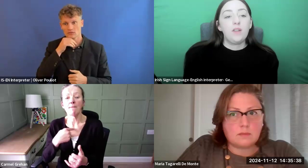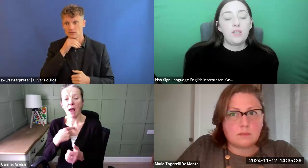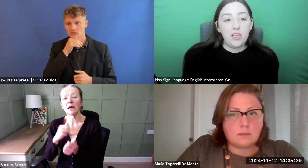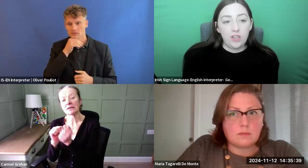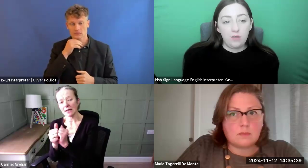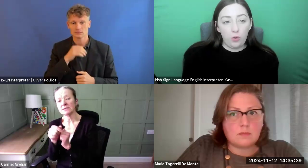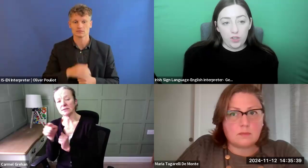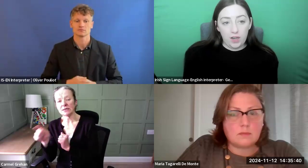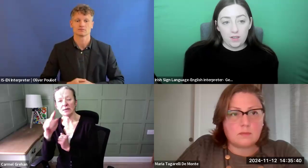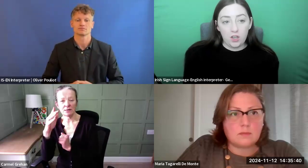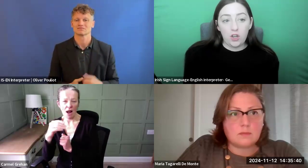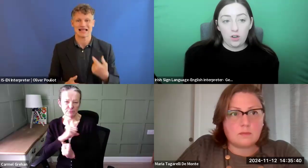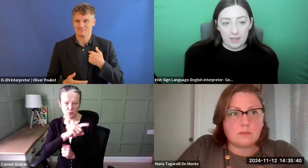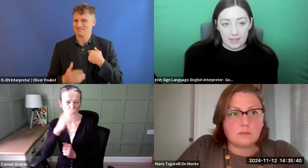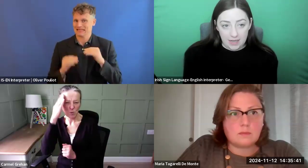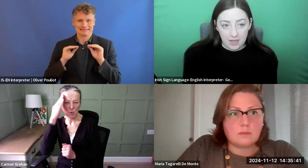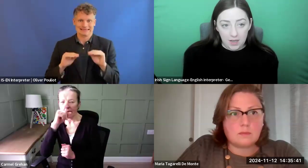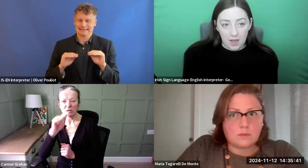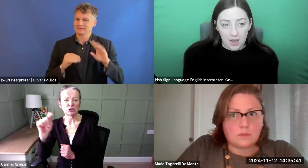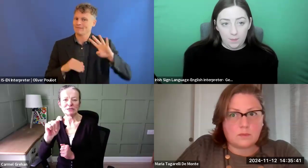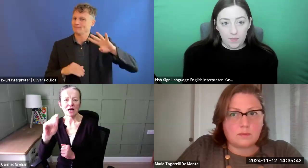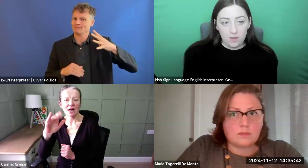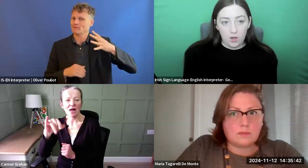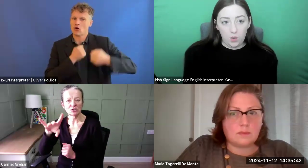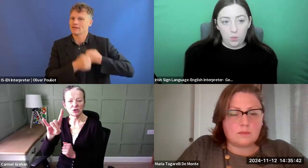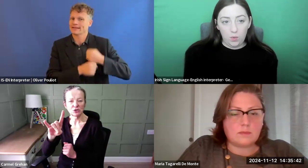So I'm not teaching fourth years currently.